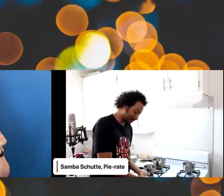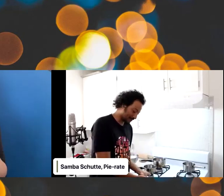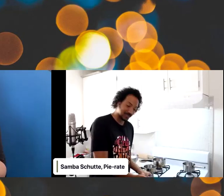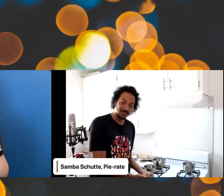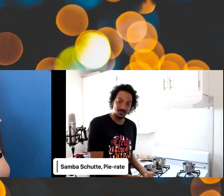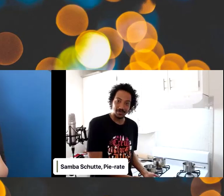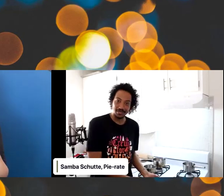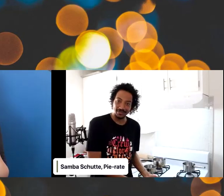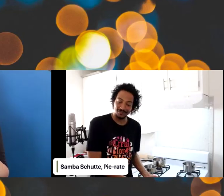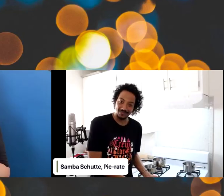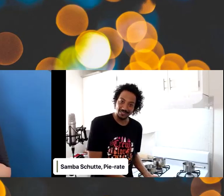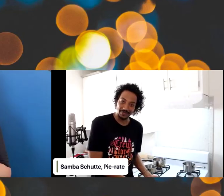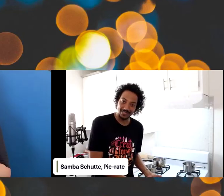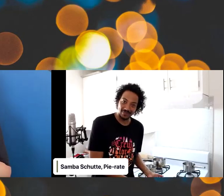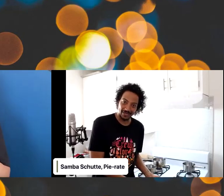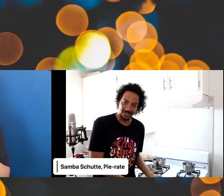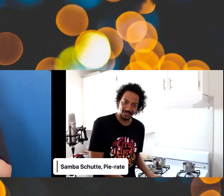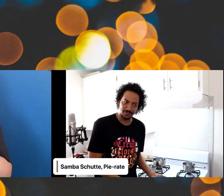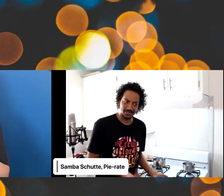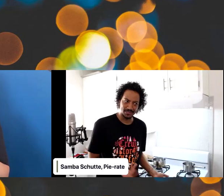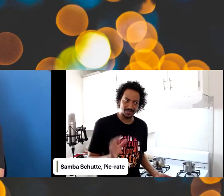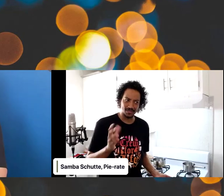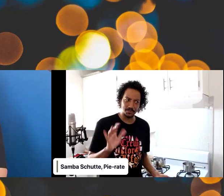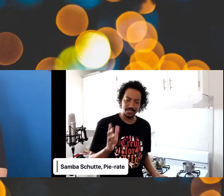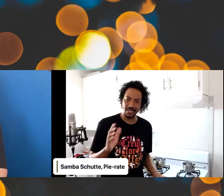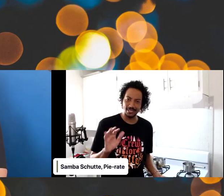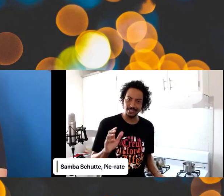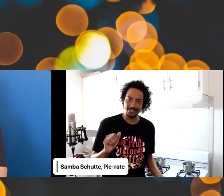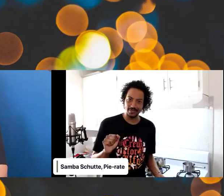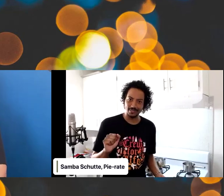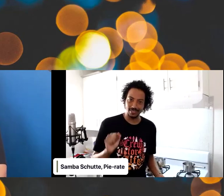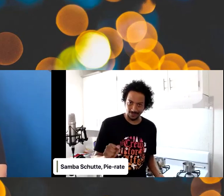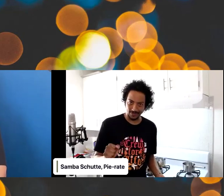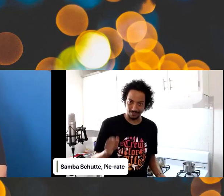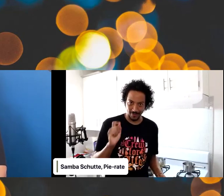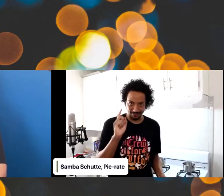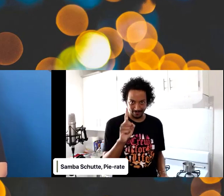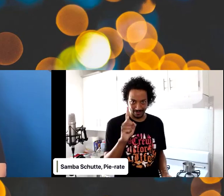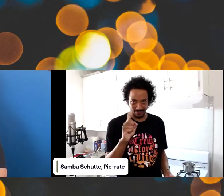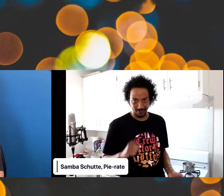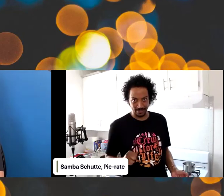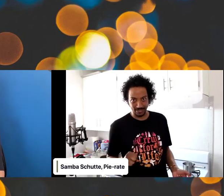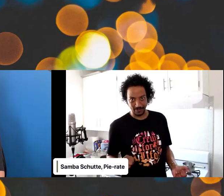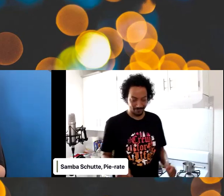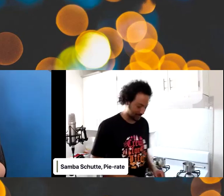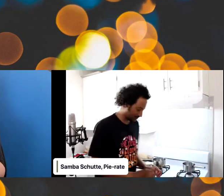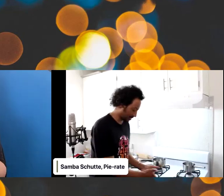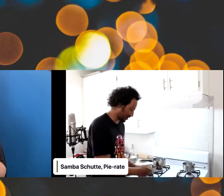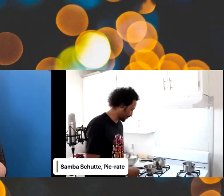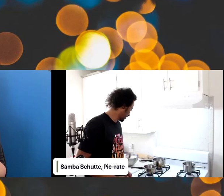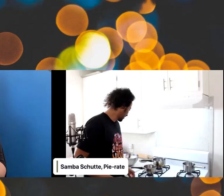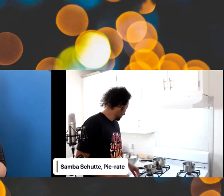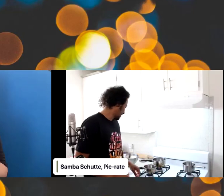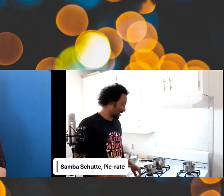oven to 350 degrees Fahrenheit, which is 180 degrees Celsius. All right, that's first things first. So turn